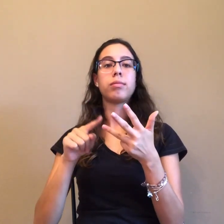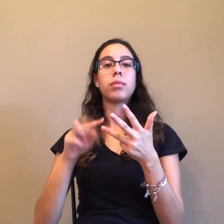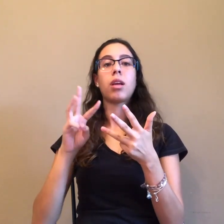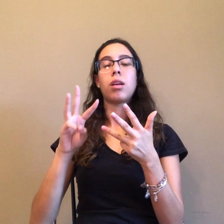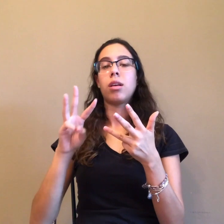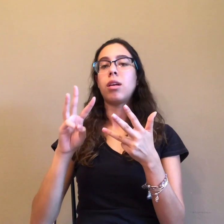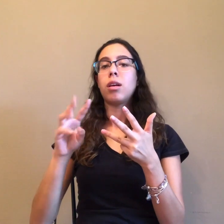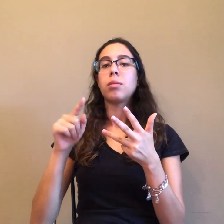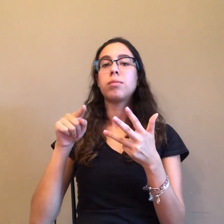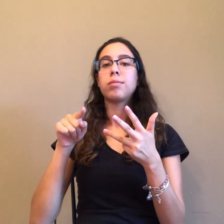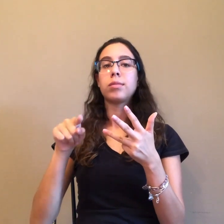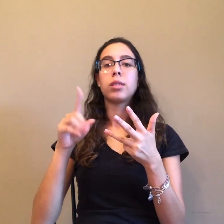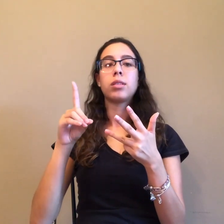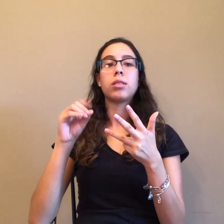www.ada.gov, and the fourth